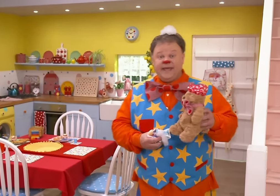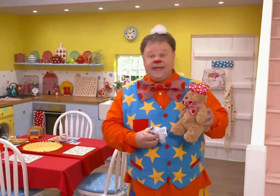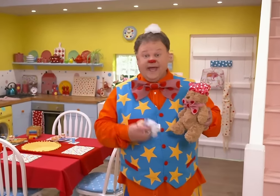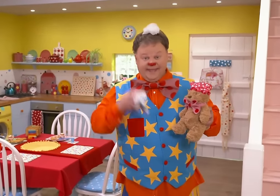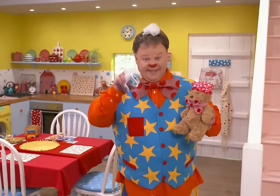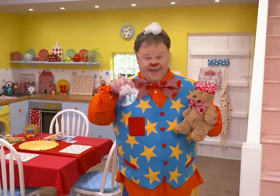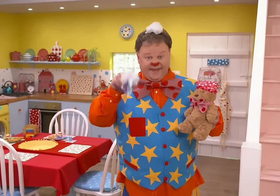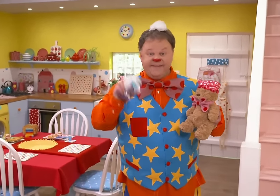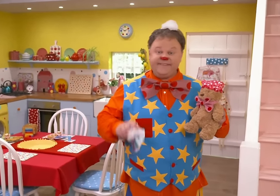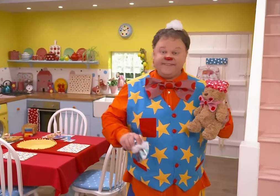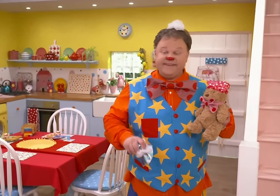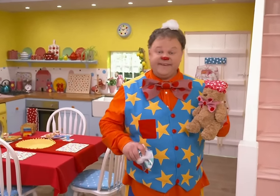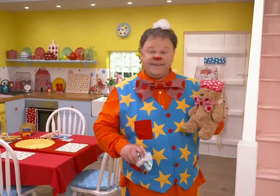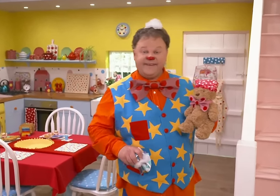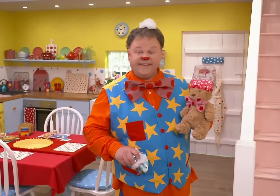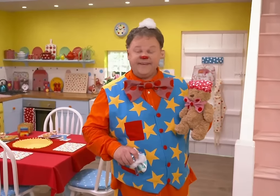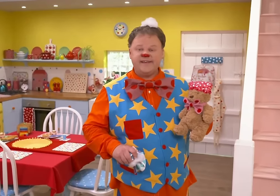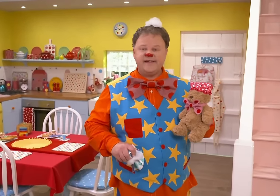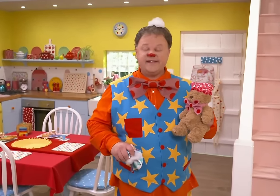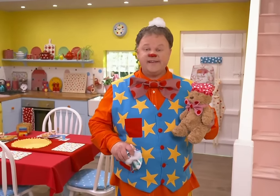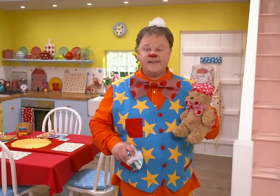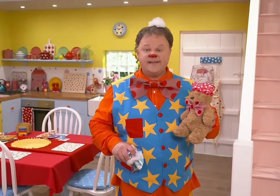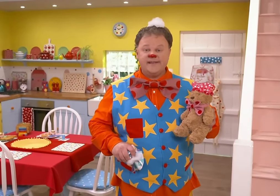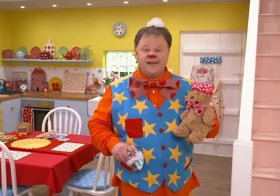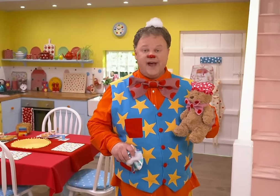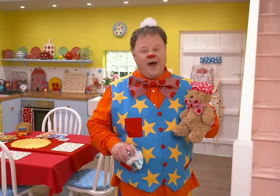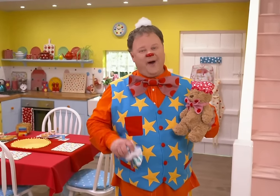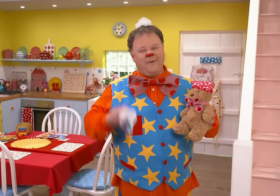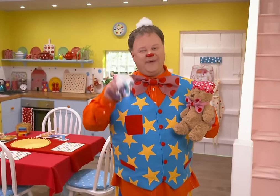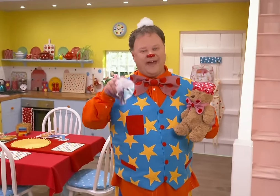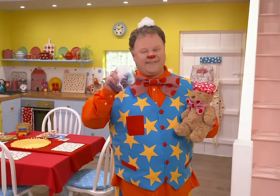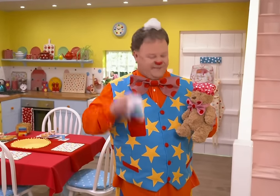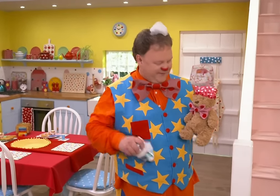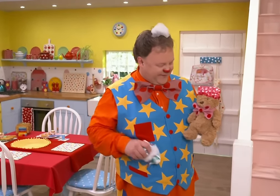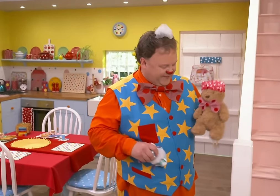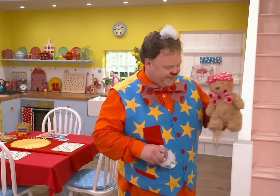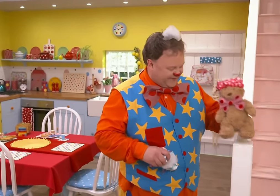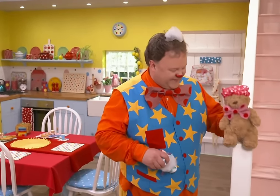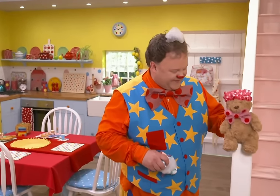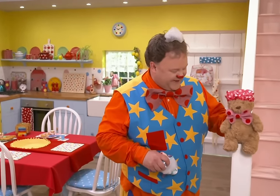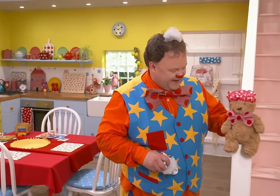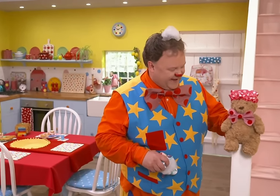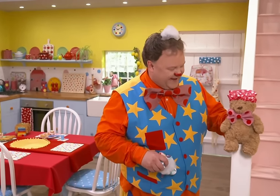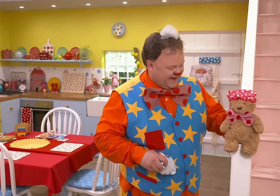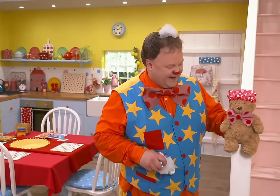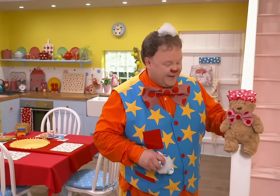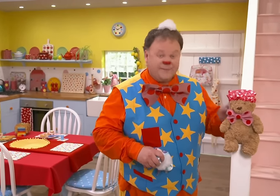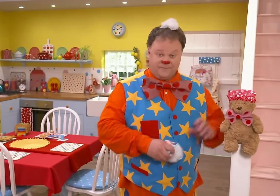Tumble. Yes? Can you show us the sign for bath? Oh, yes, of course.